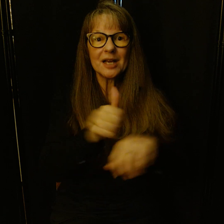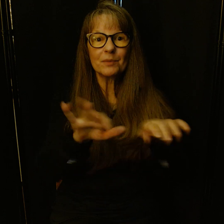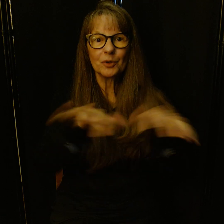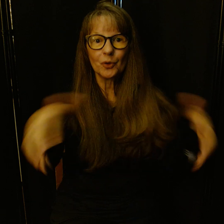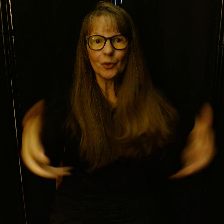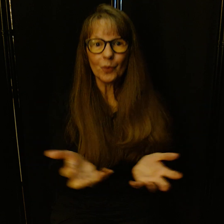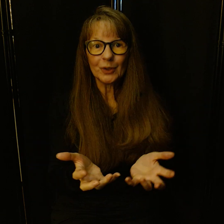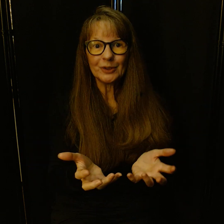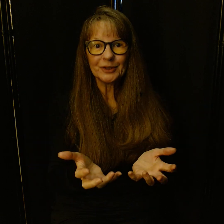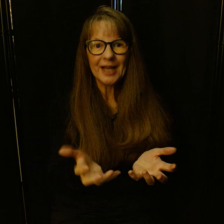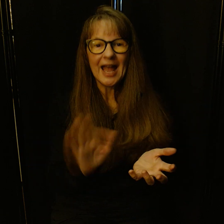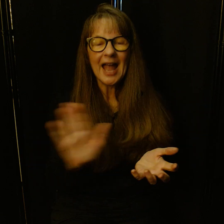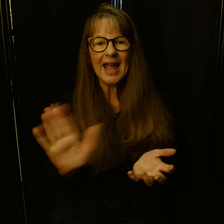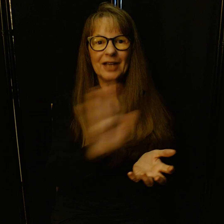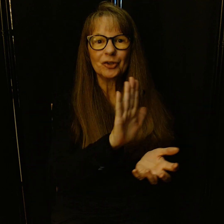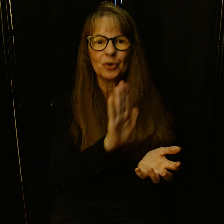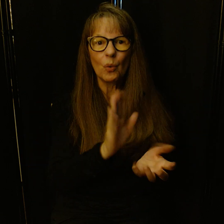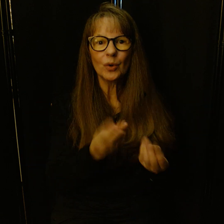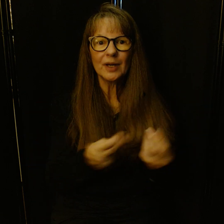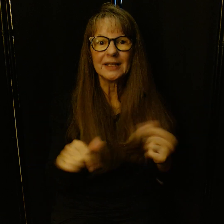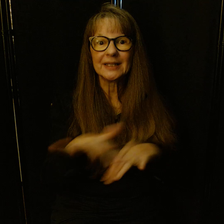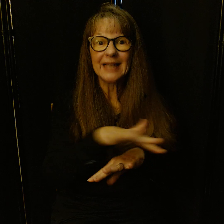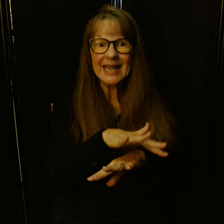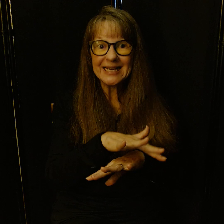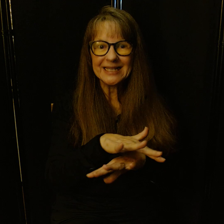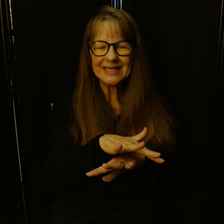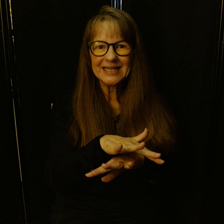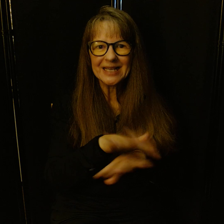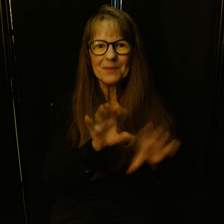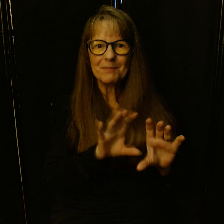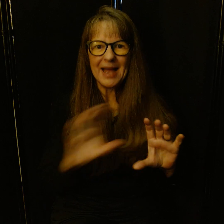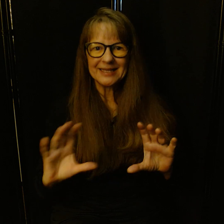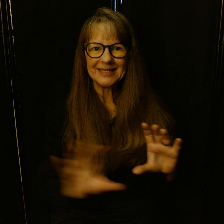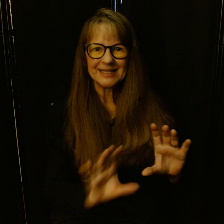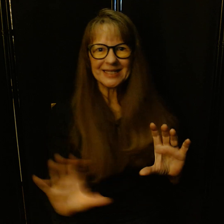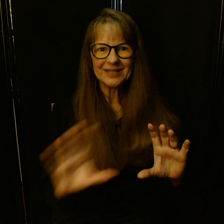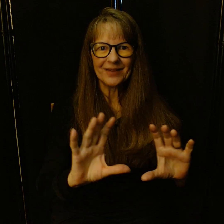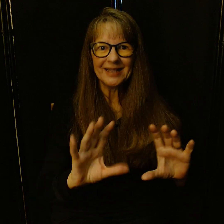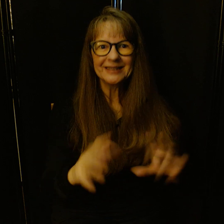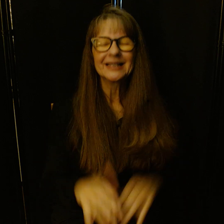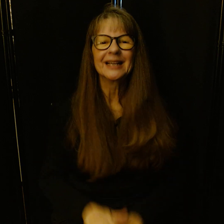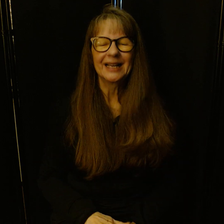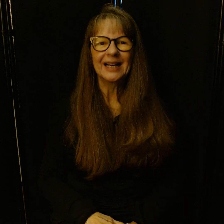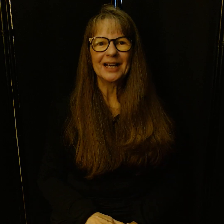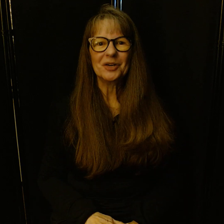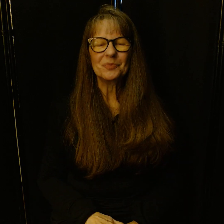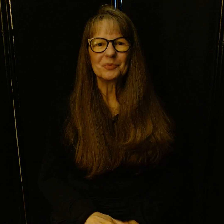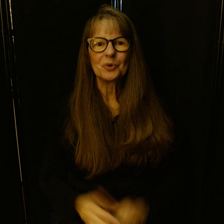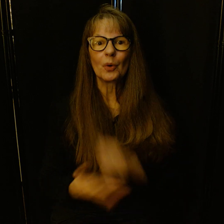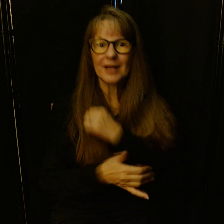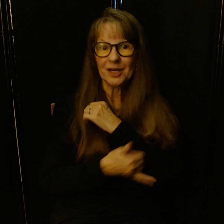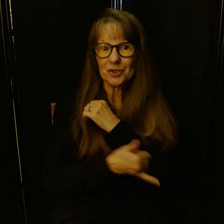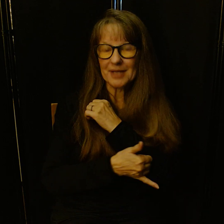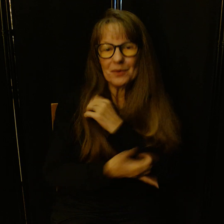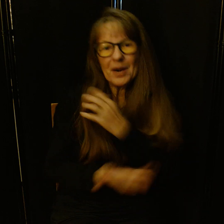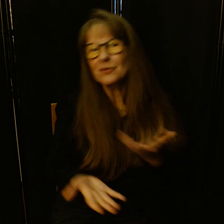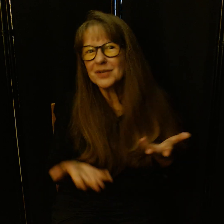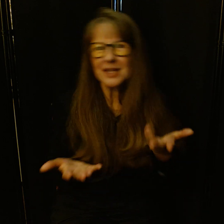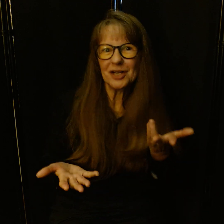your world and your land masses, right? Your countries. I don't say countries, I